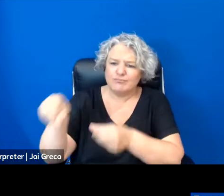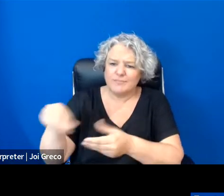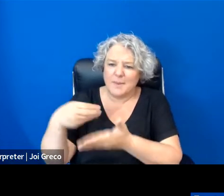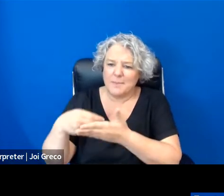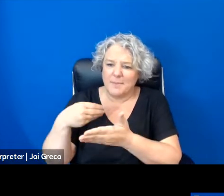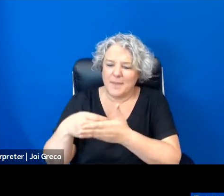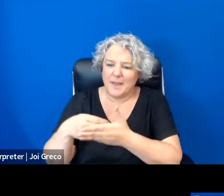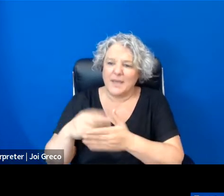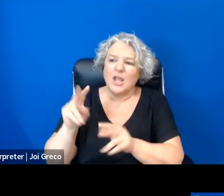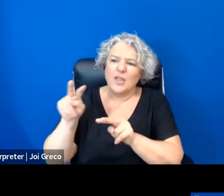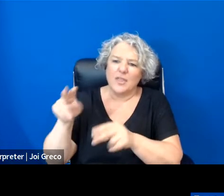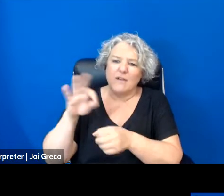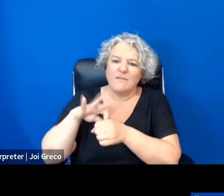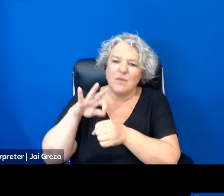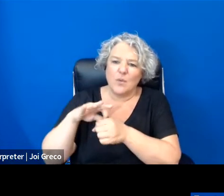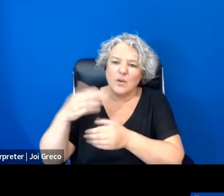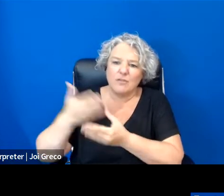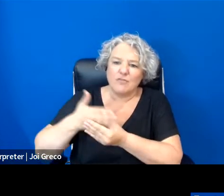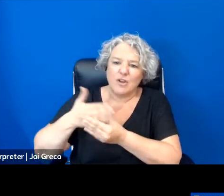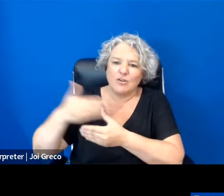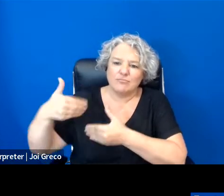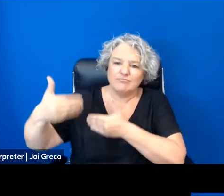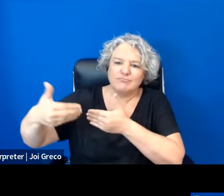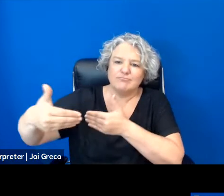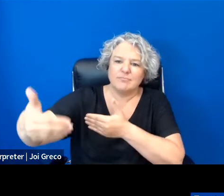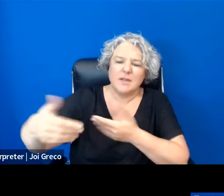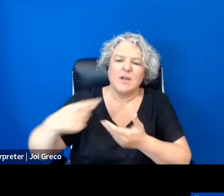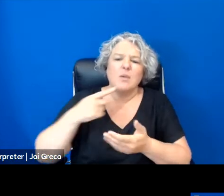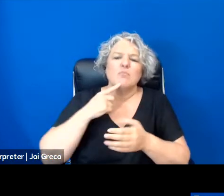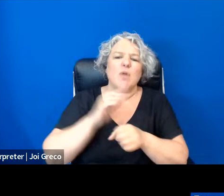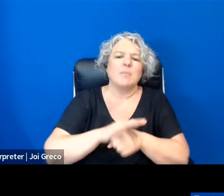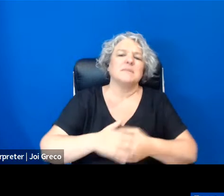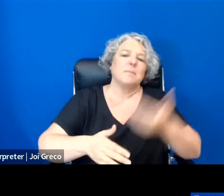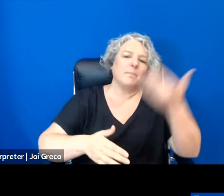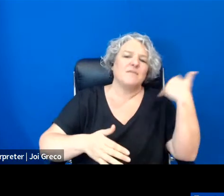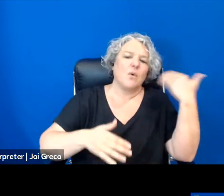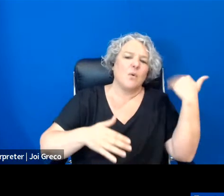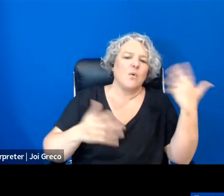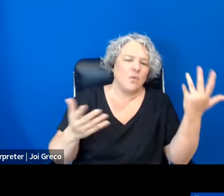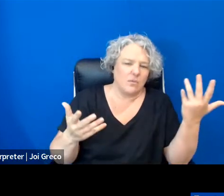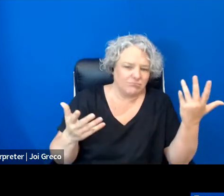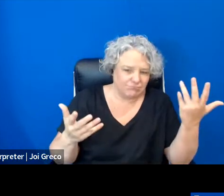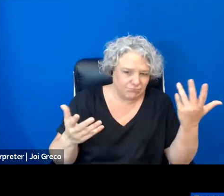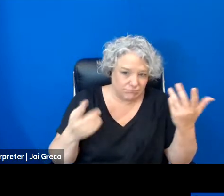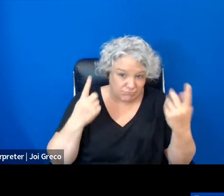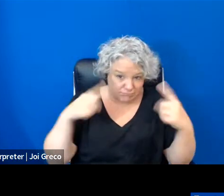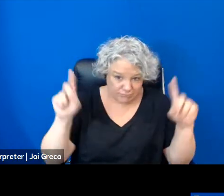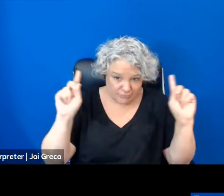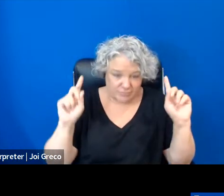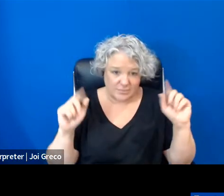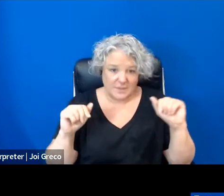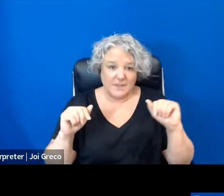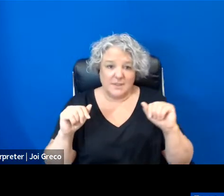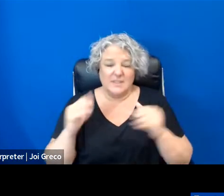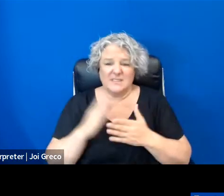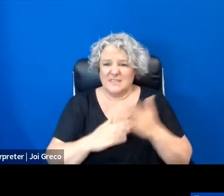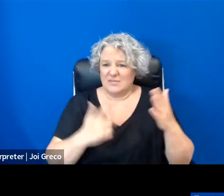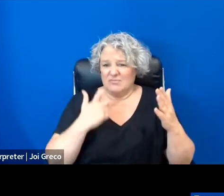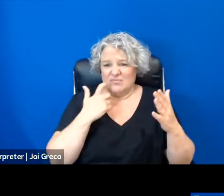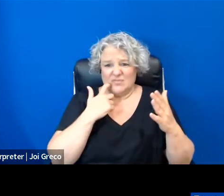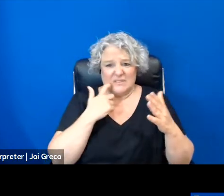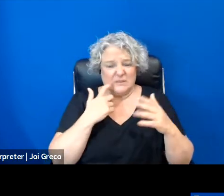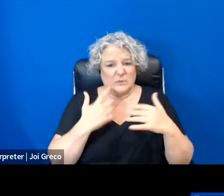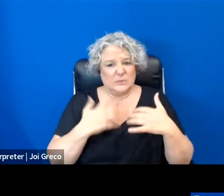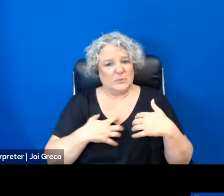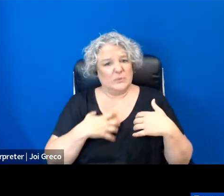voting record and what promises they might have given. Some really unnerving stuff has come out recently about